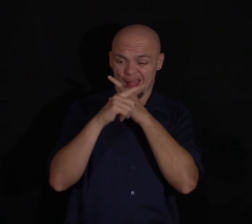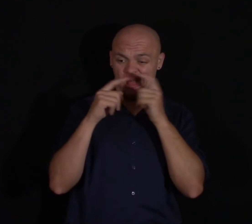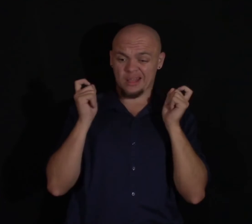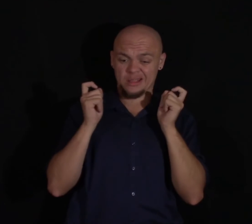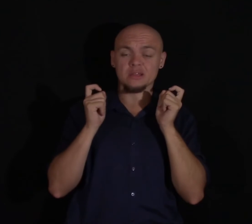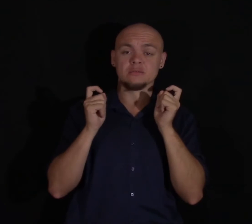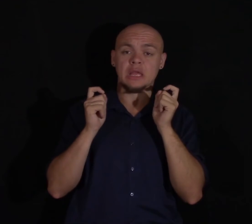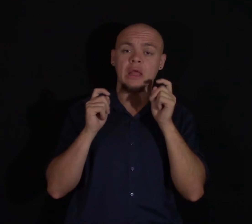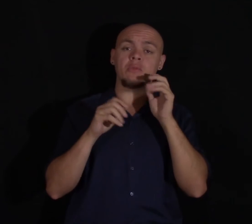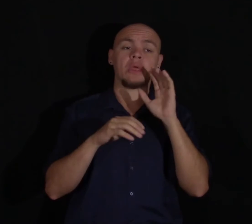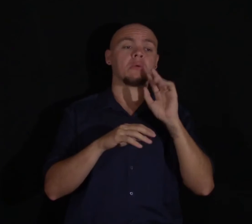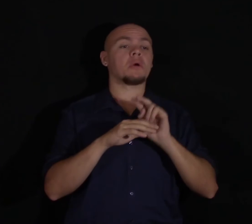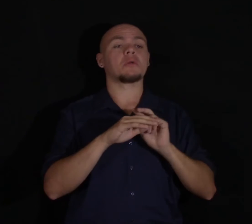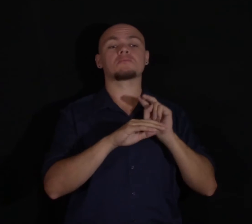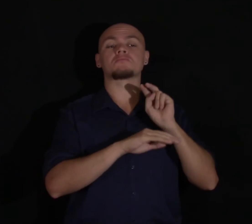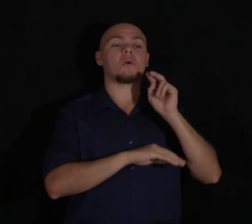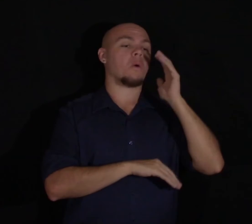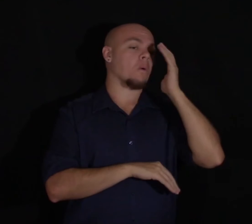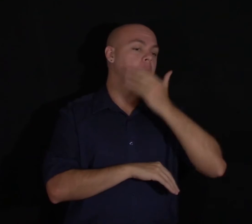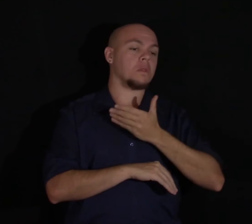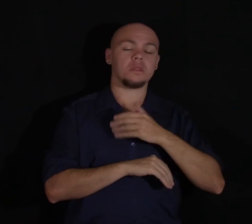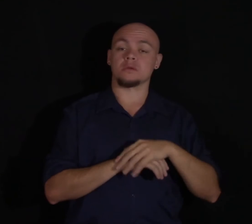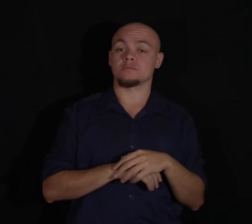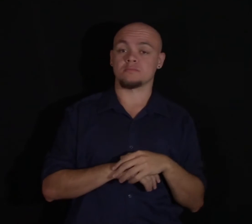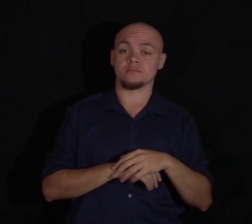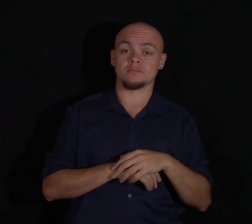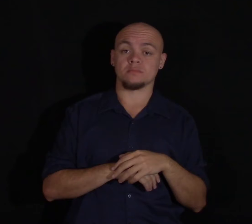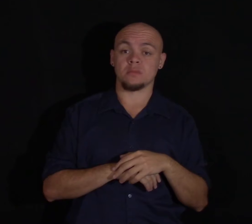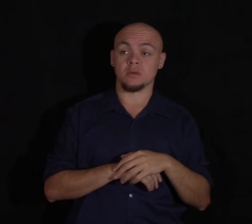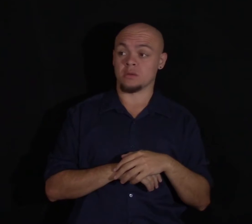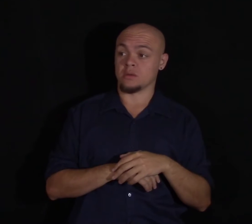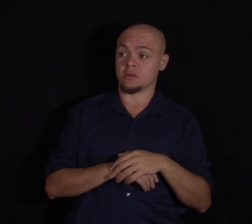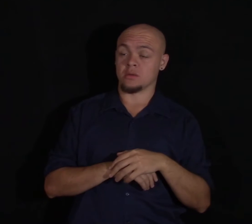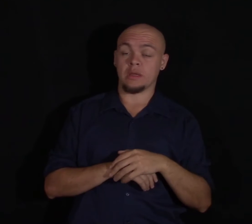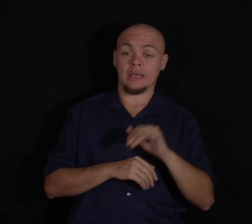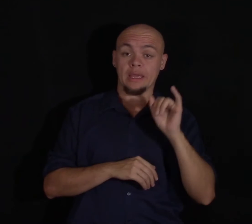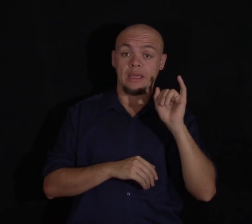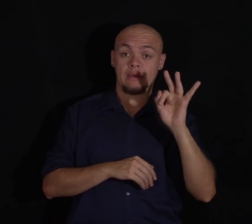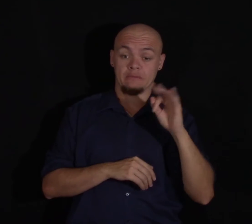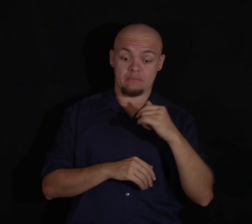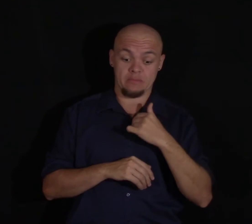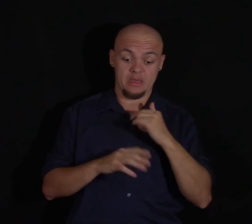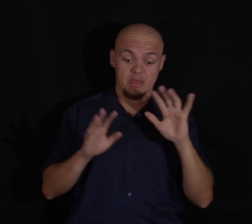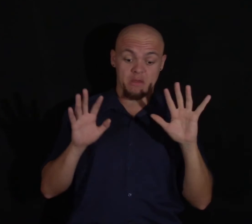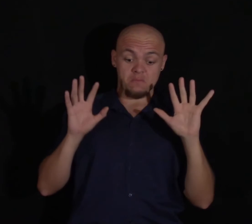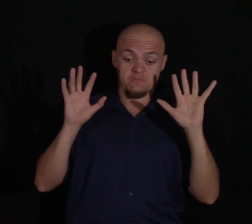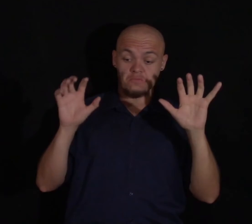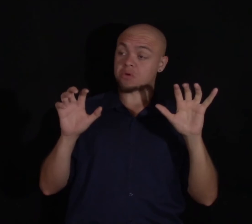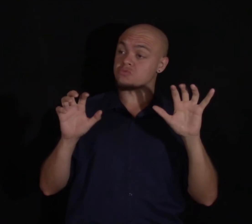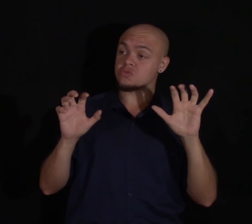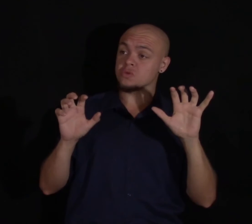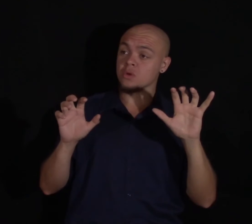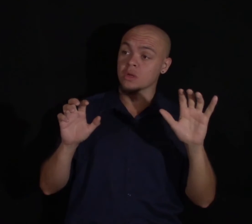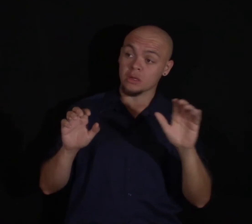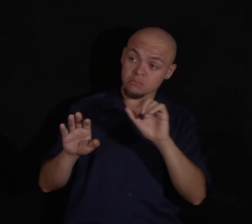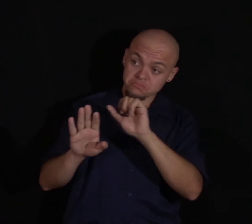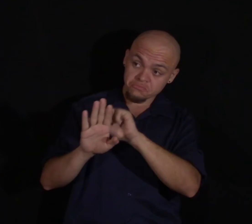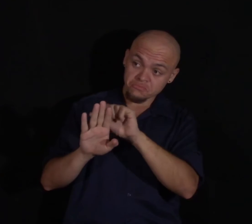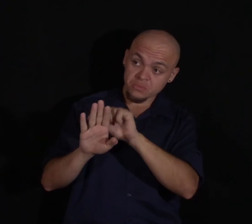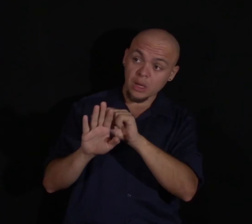turn from their door one, however monstrous, who solicited their companion and friendship? I resolved,